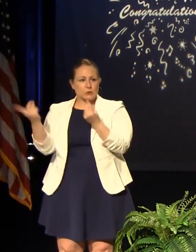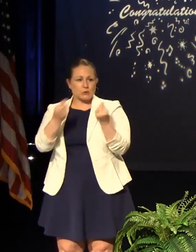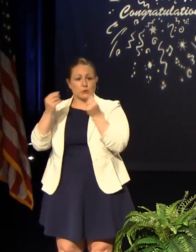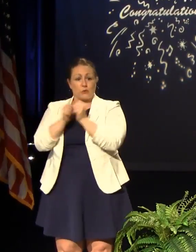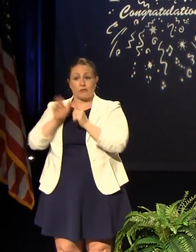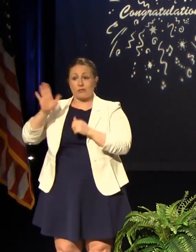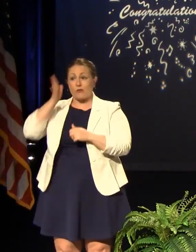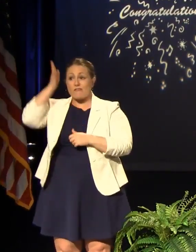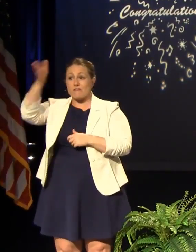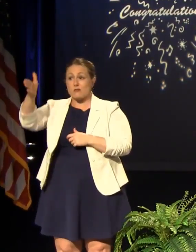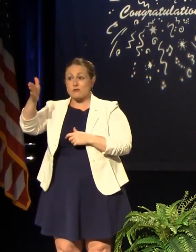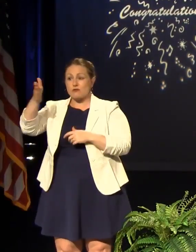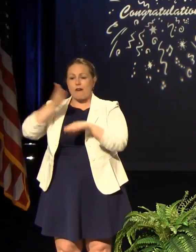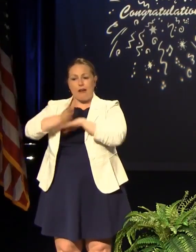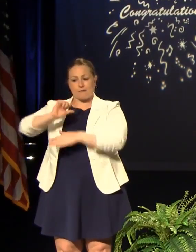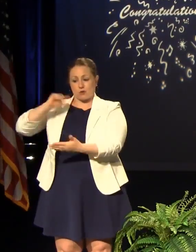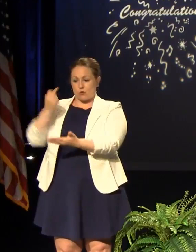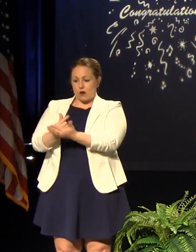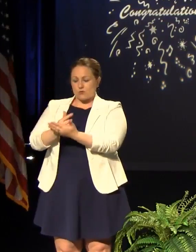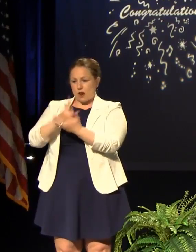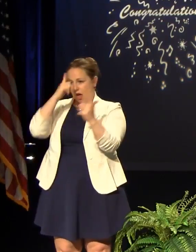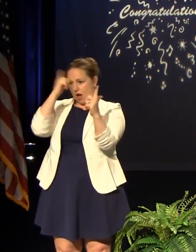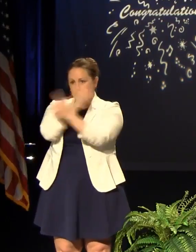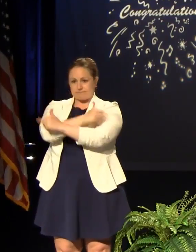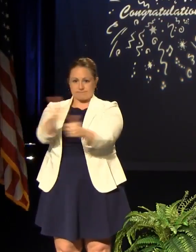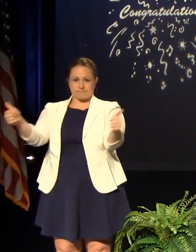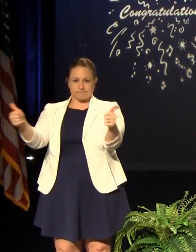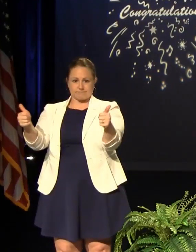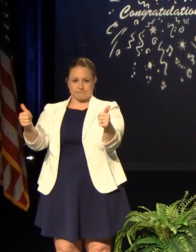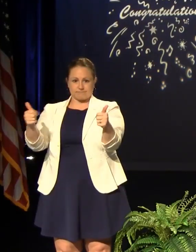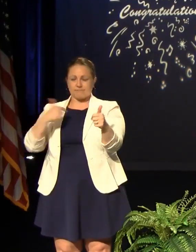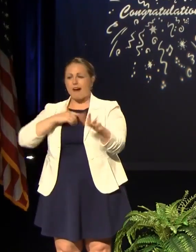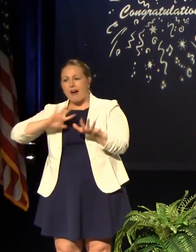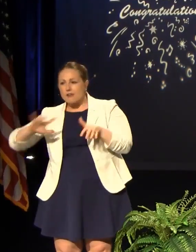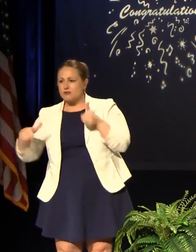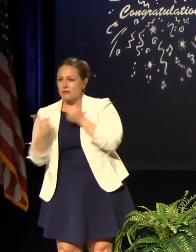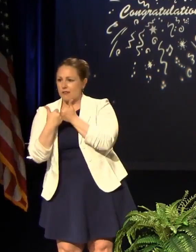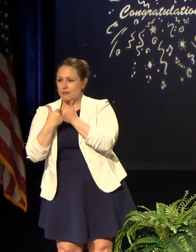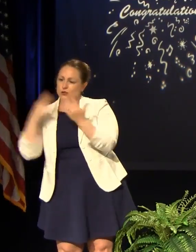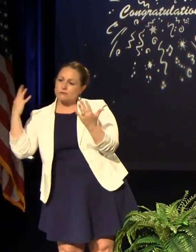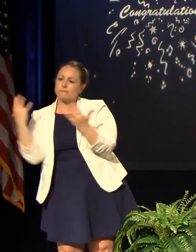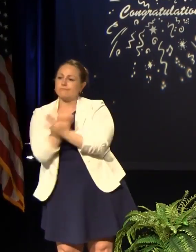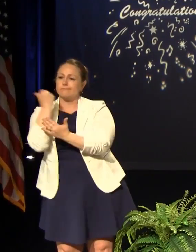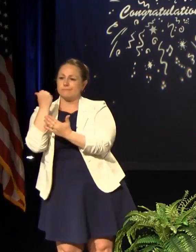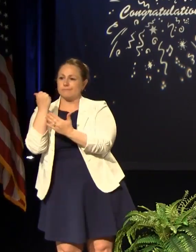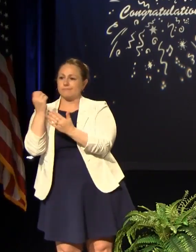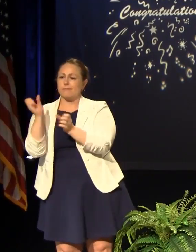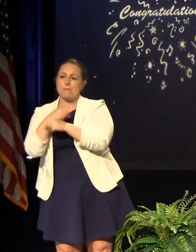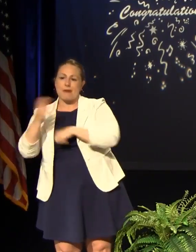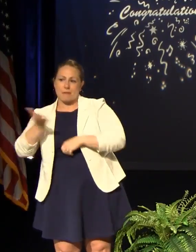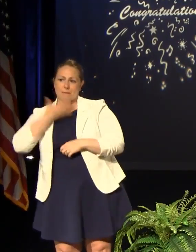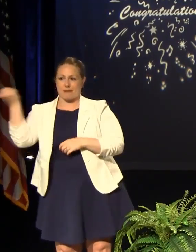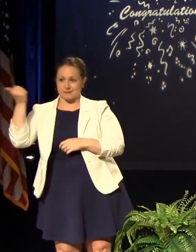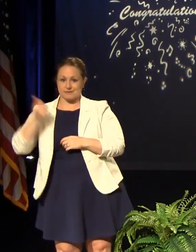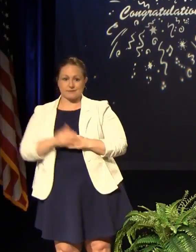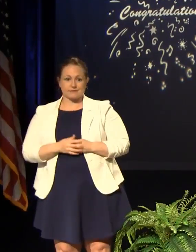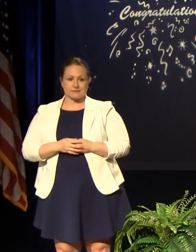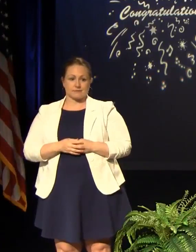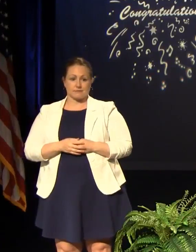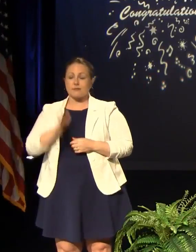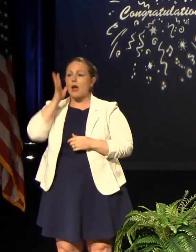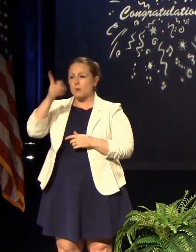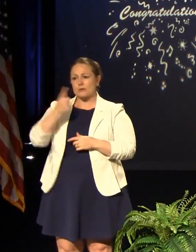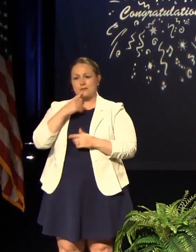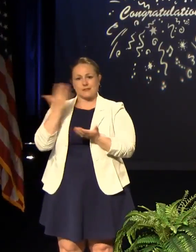up to you. I challenge you to make the most of it. I'll say it again.